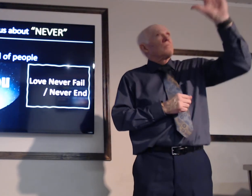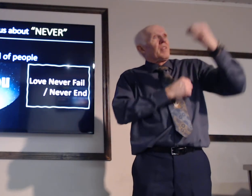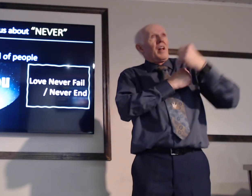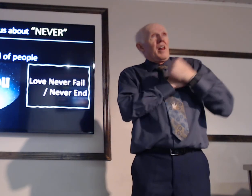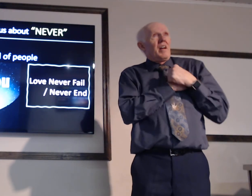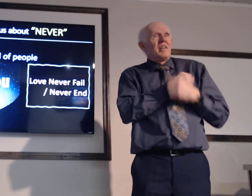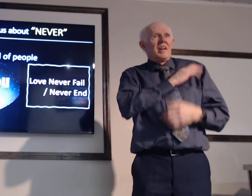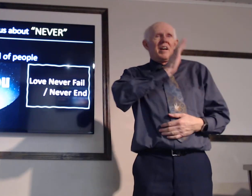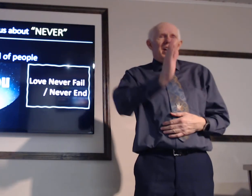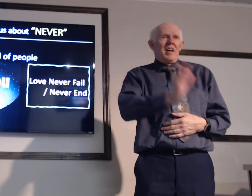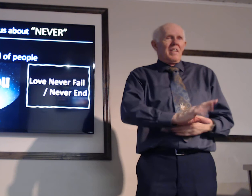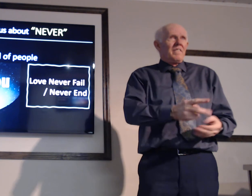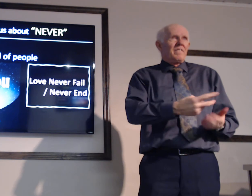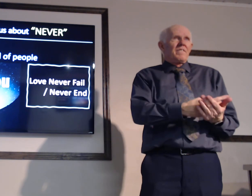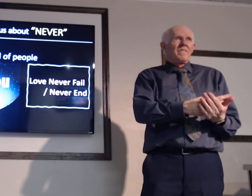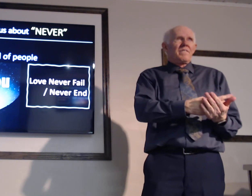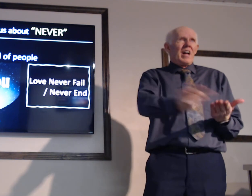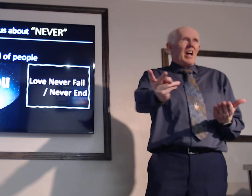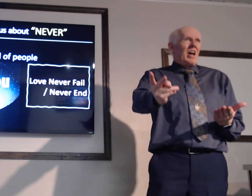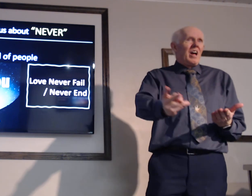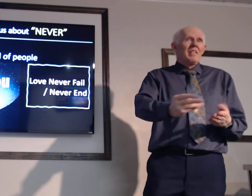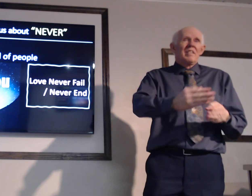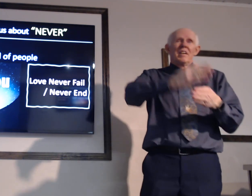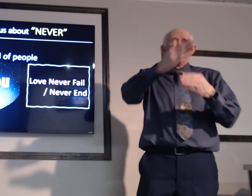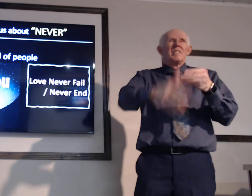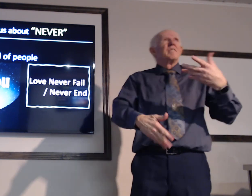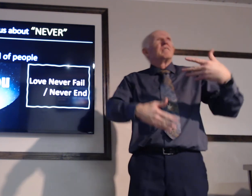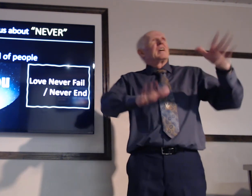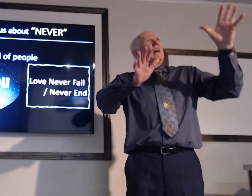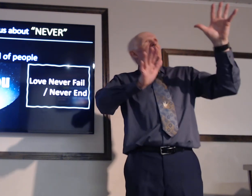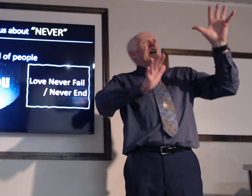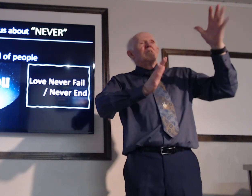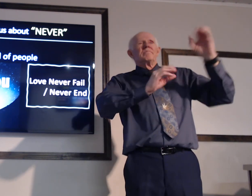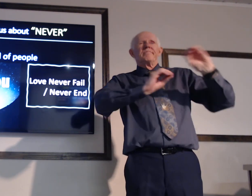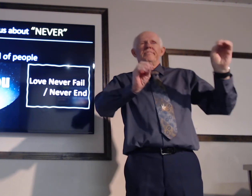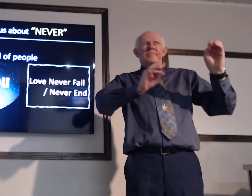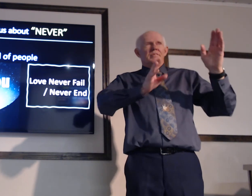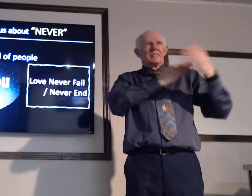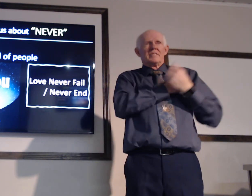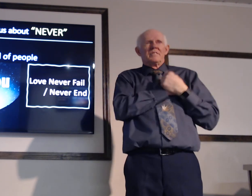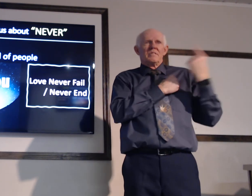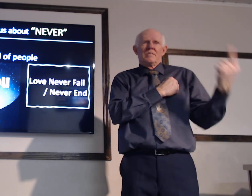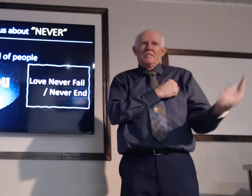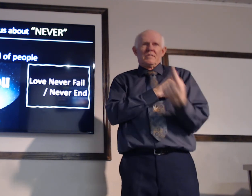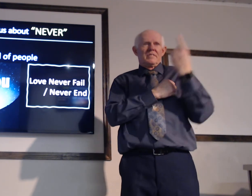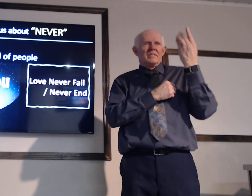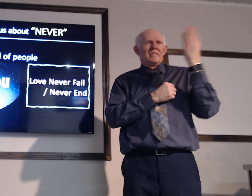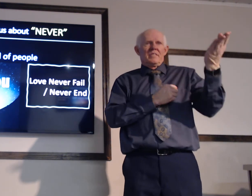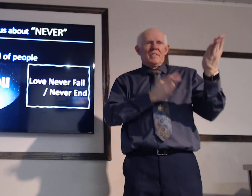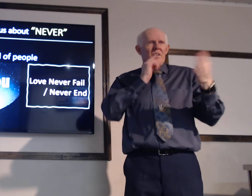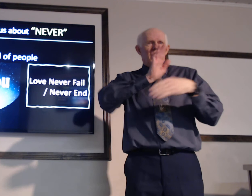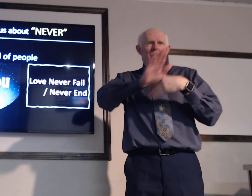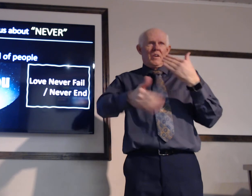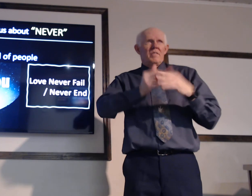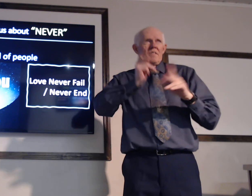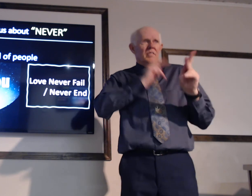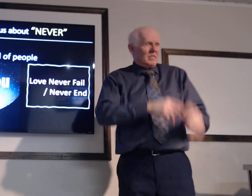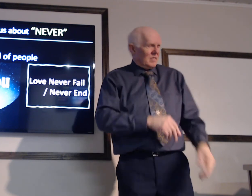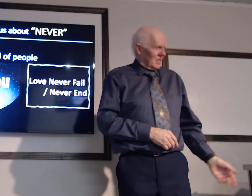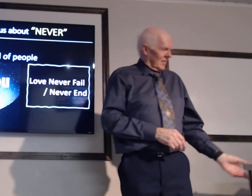His love never fails and never ends. Never. His love is forever for